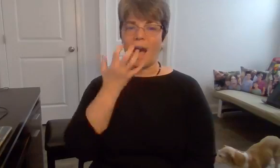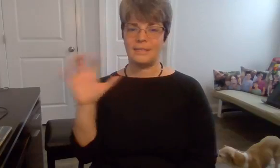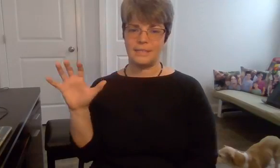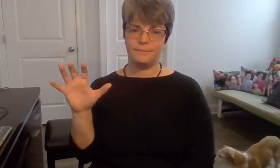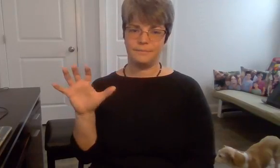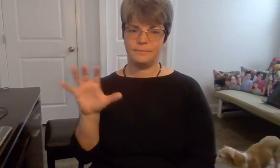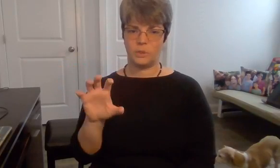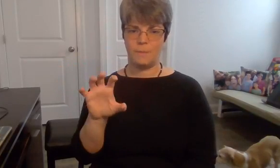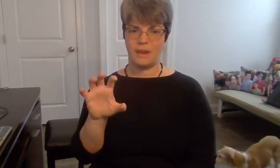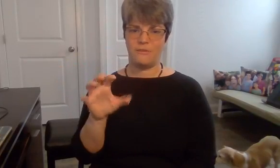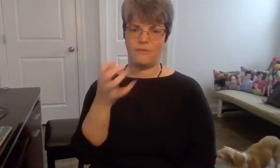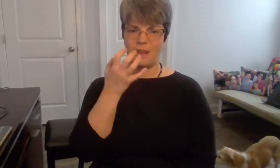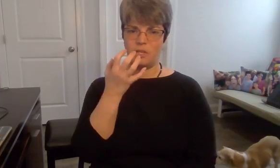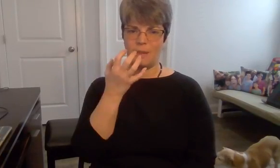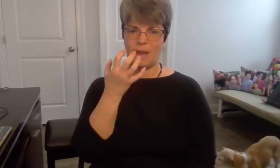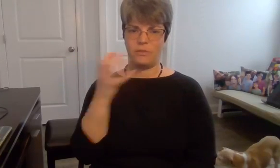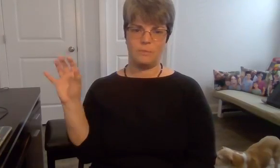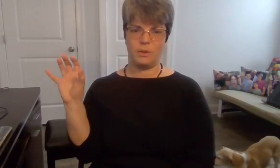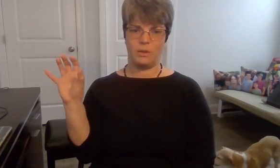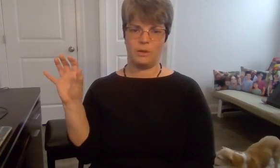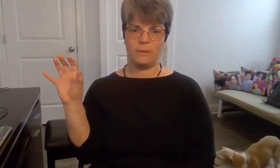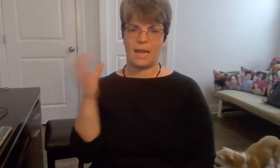Hot. So a bent 5 to your mouth, and you pull it away. Hot.